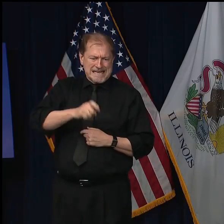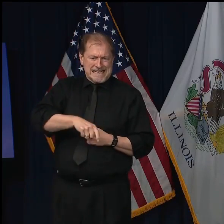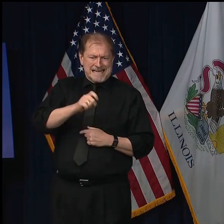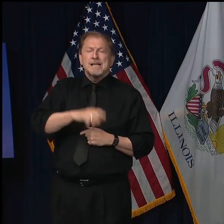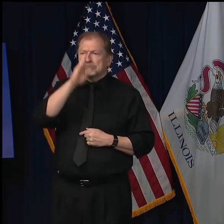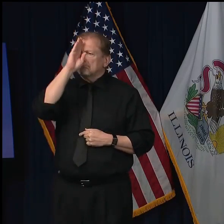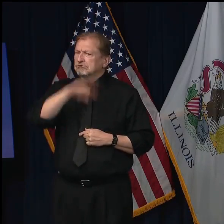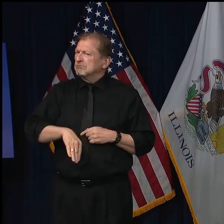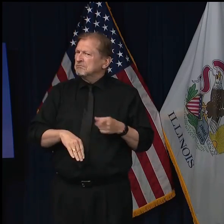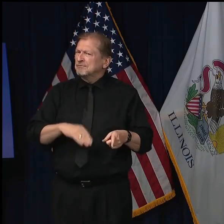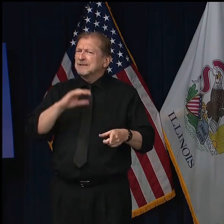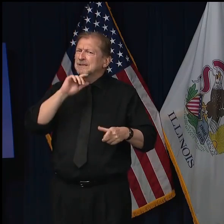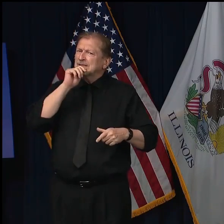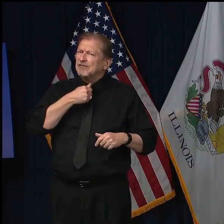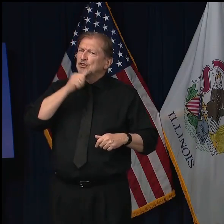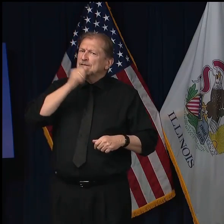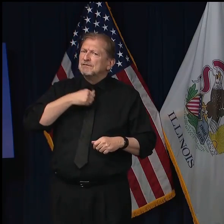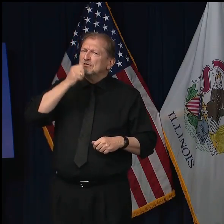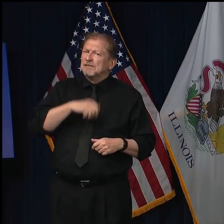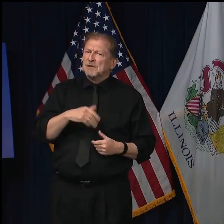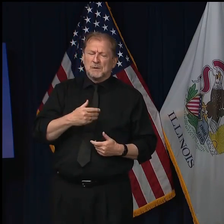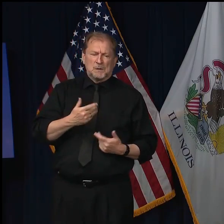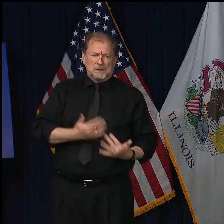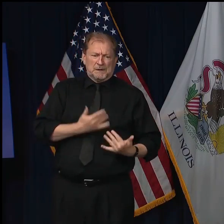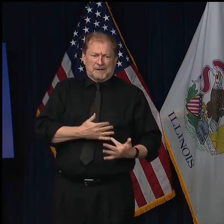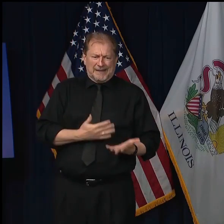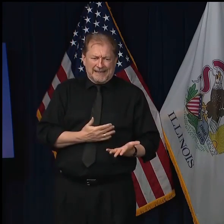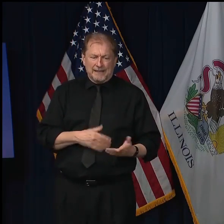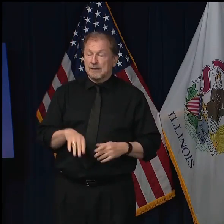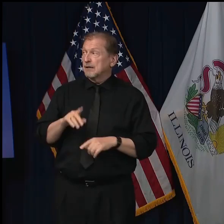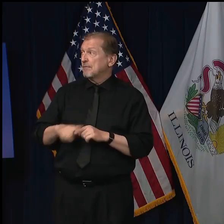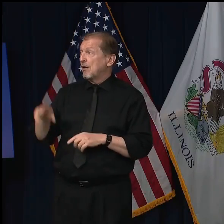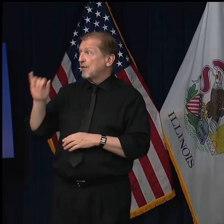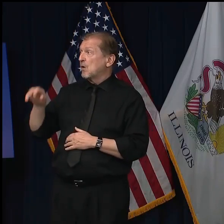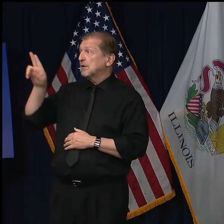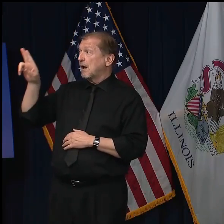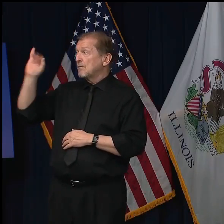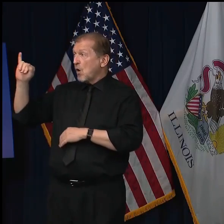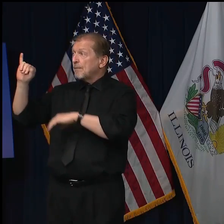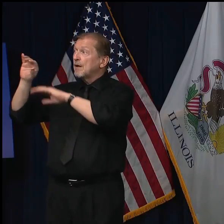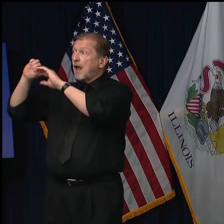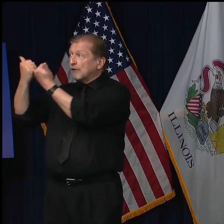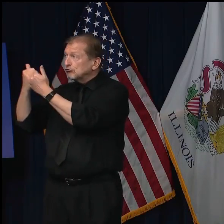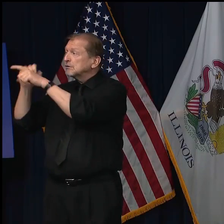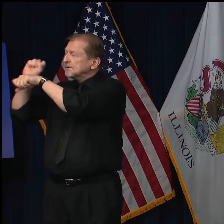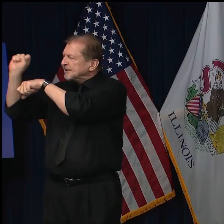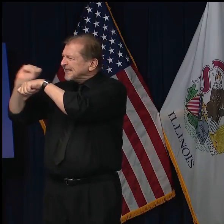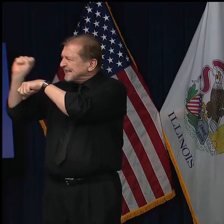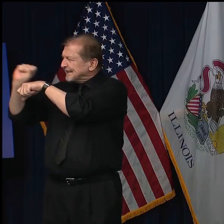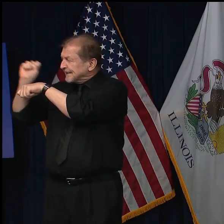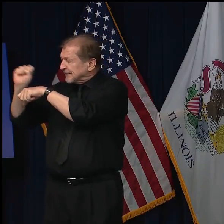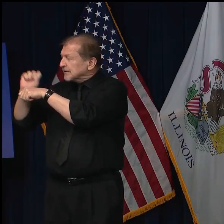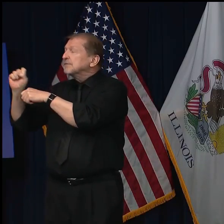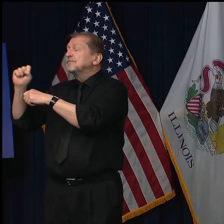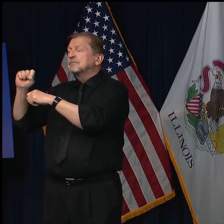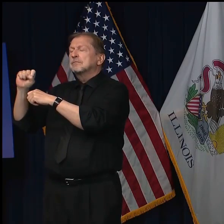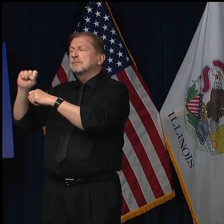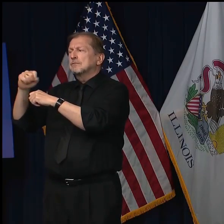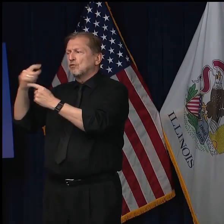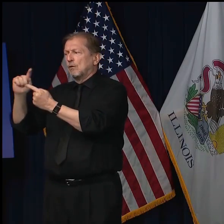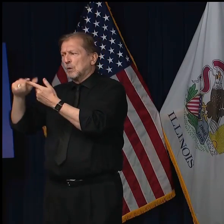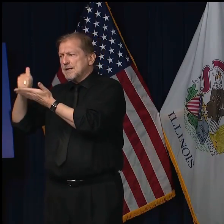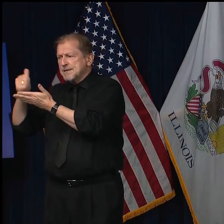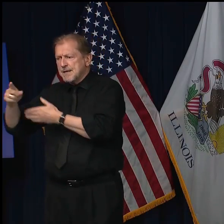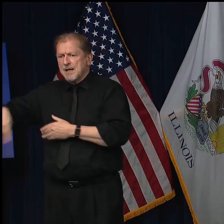our lifetimes. IDES employees have built their lives around doing the public service of helping people